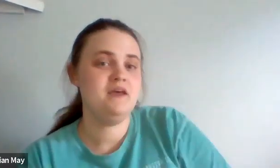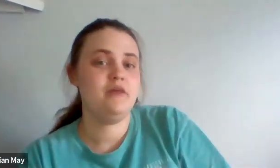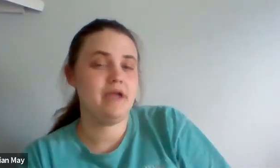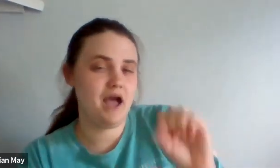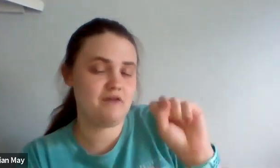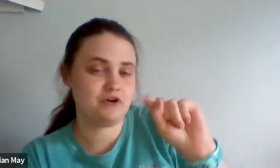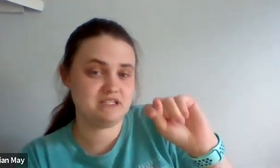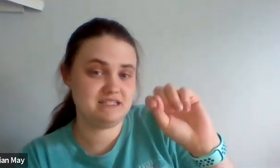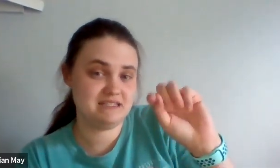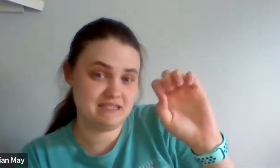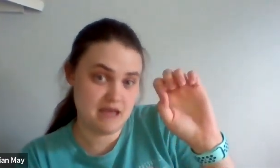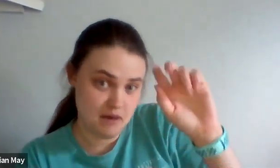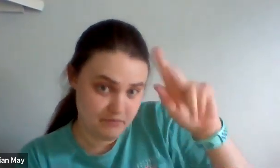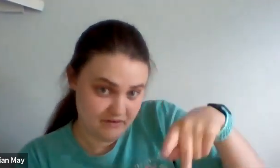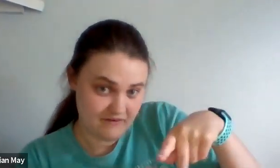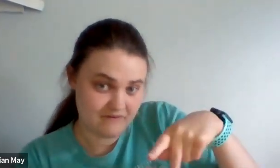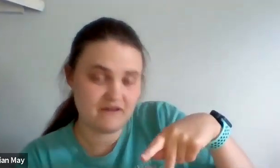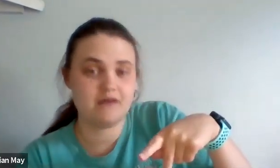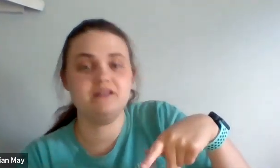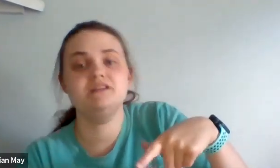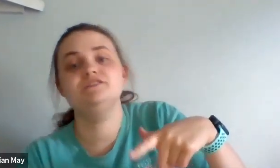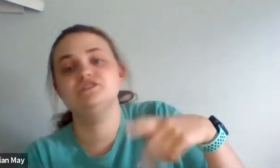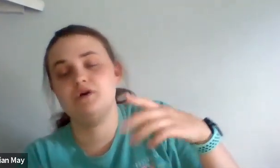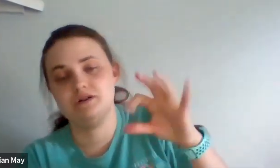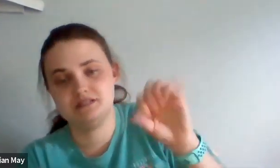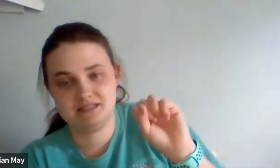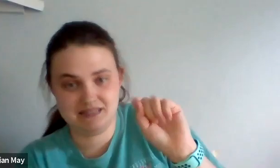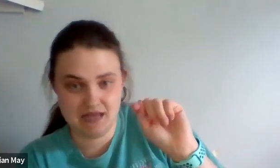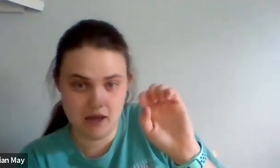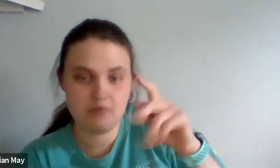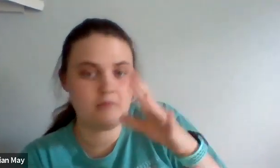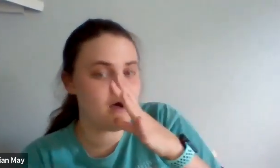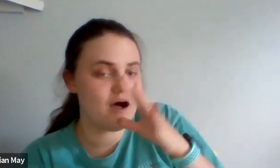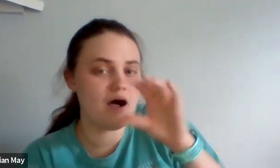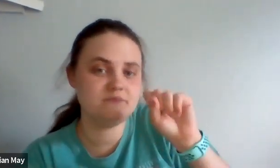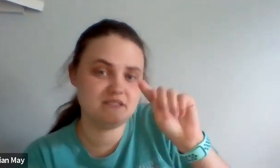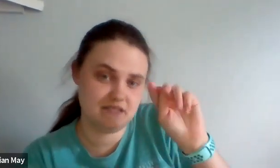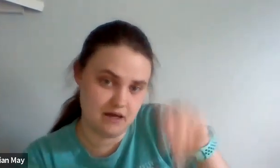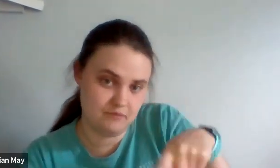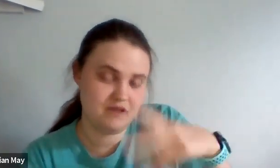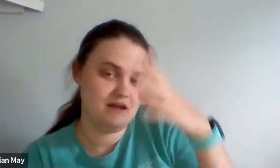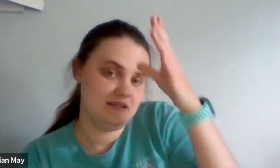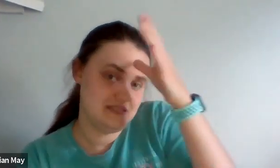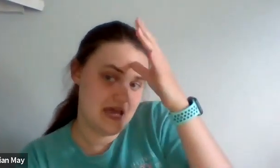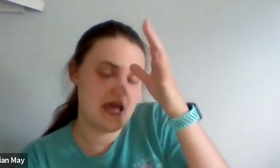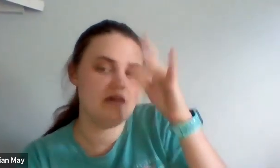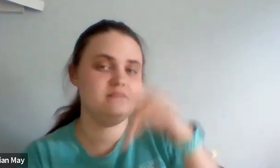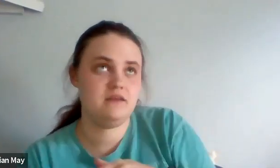and we have our step families. So our stepmom, stepdad,